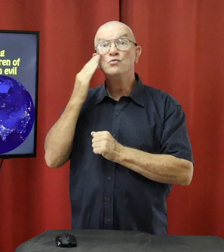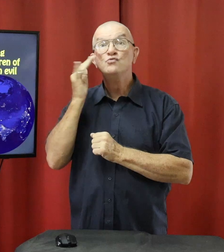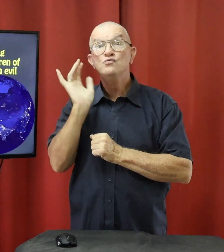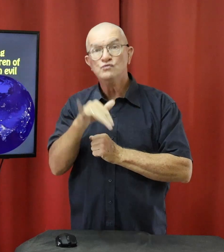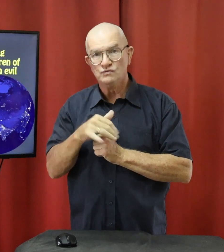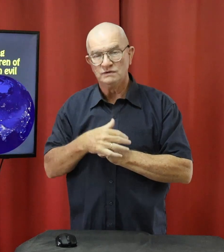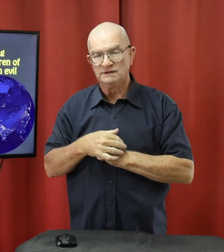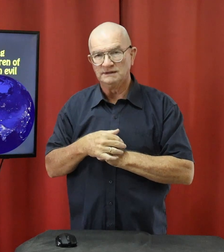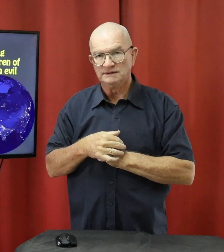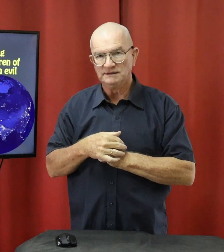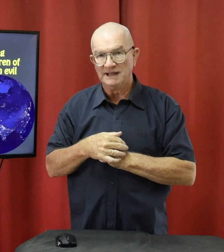And Paul knew that.